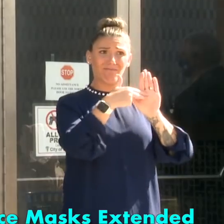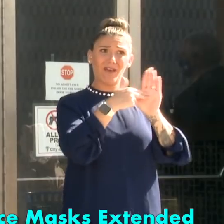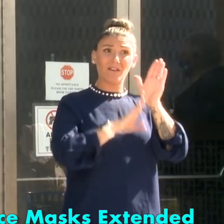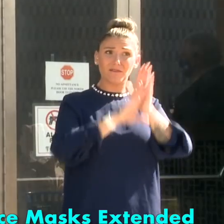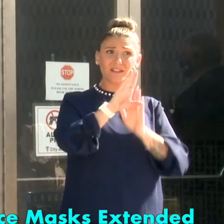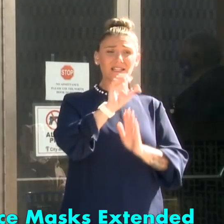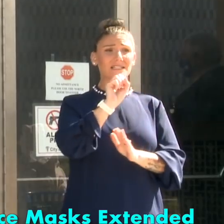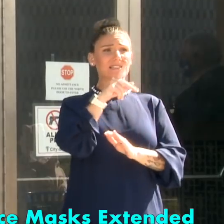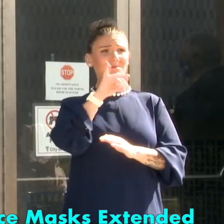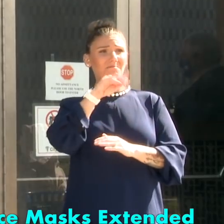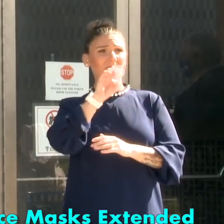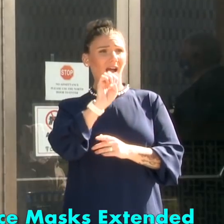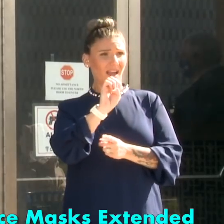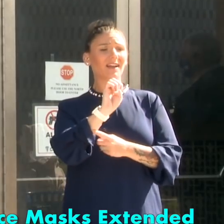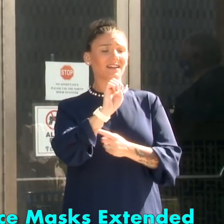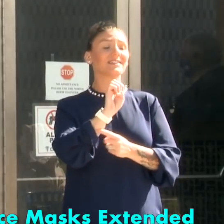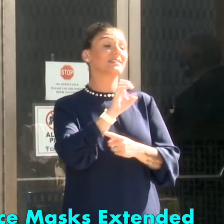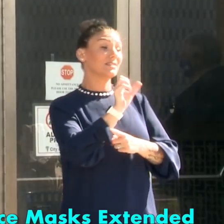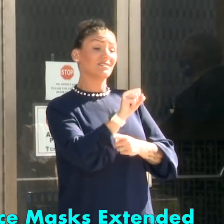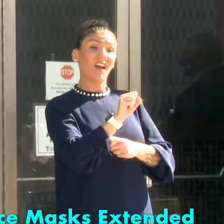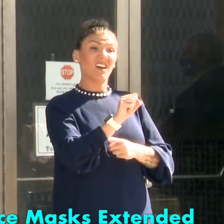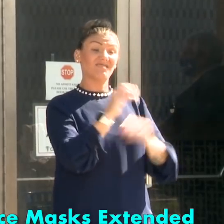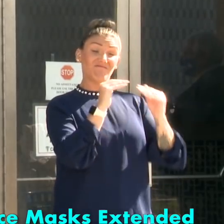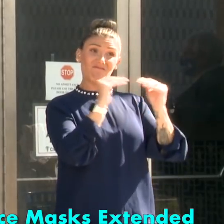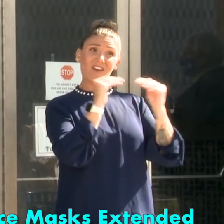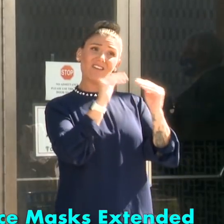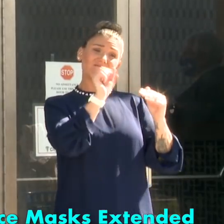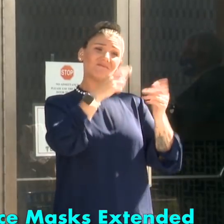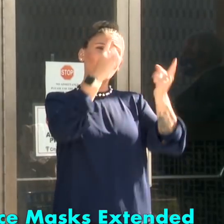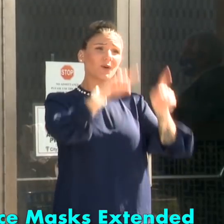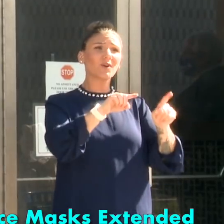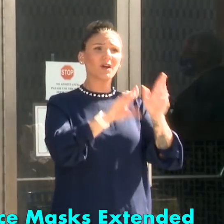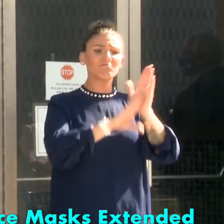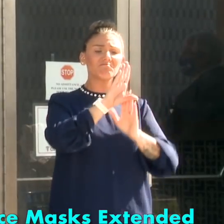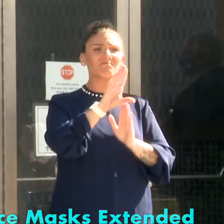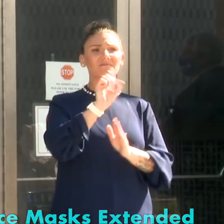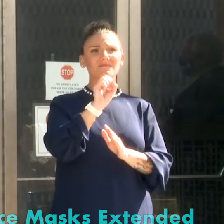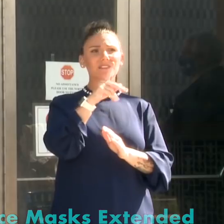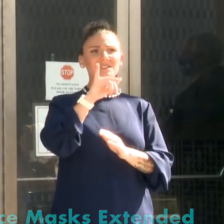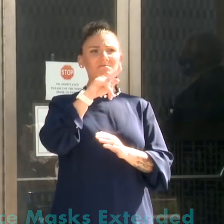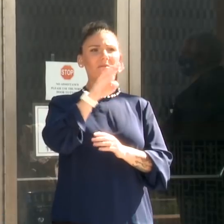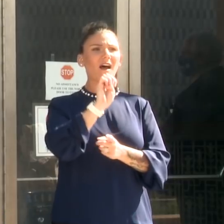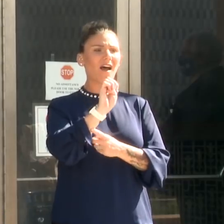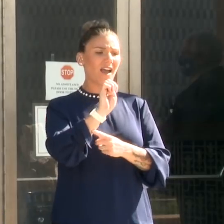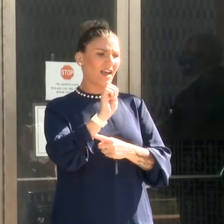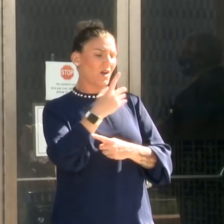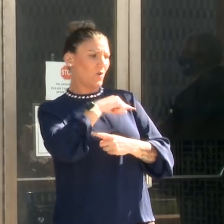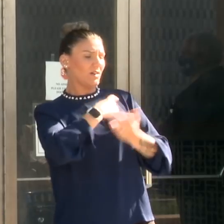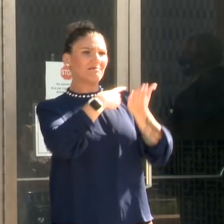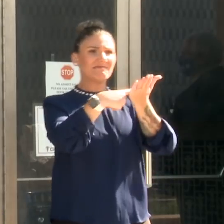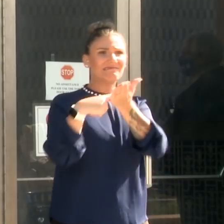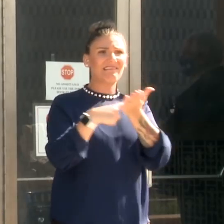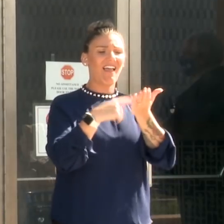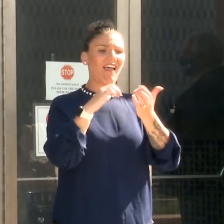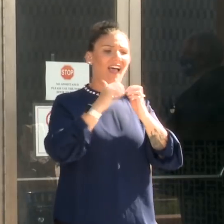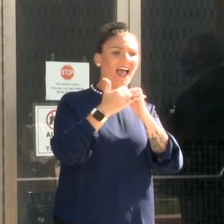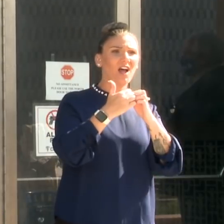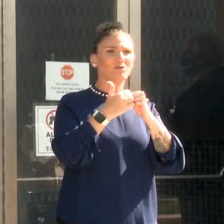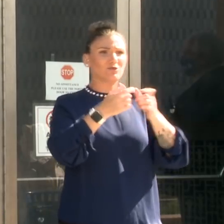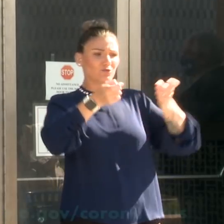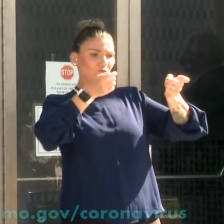say we are in a spike now, and we've had conversations about ways that we are trying to address it. The mask order is still relatively